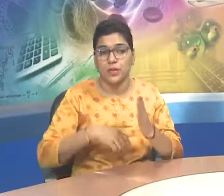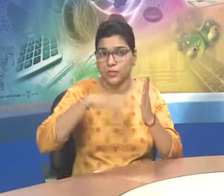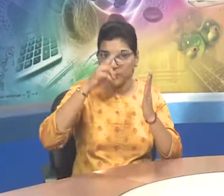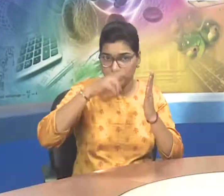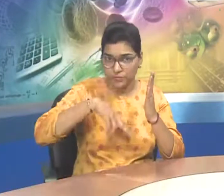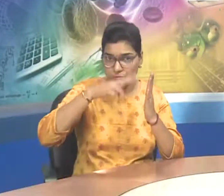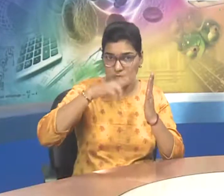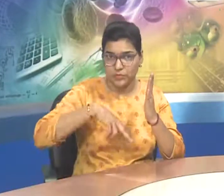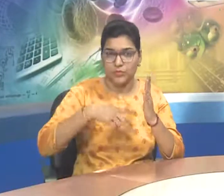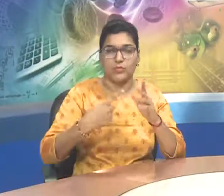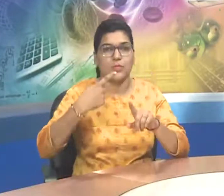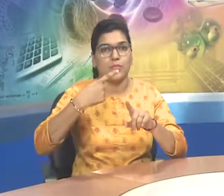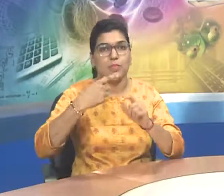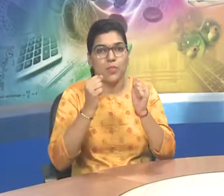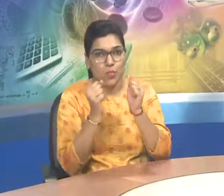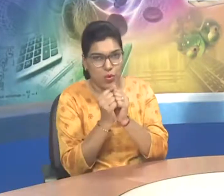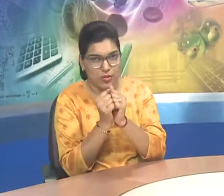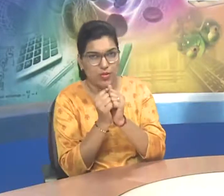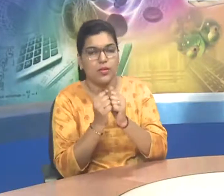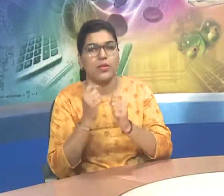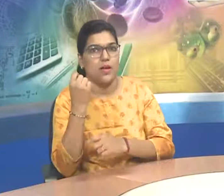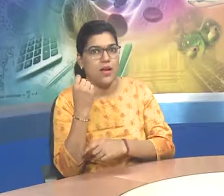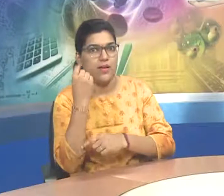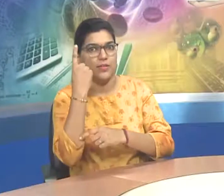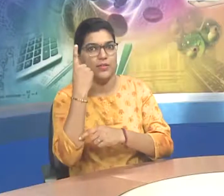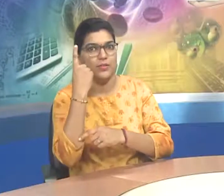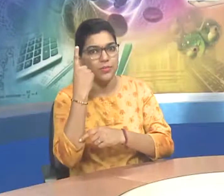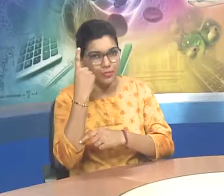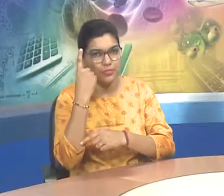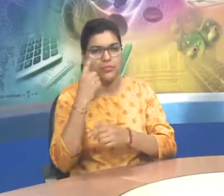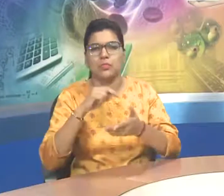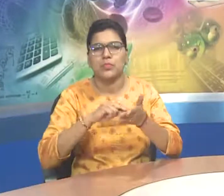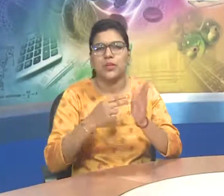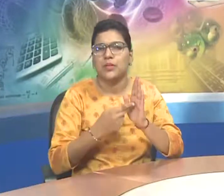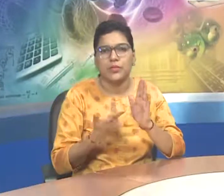is Reading with Understanding.